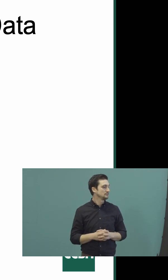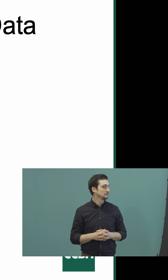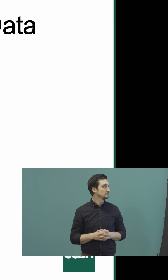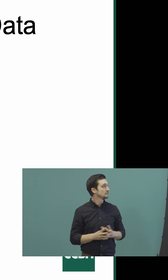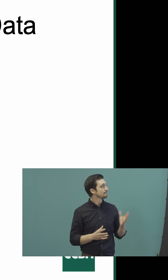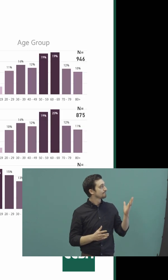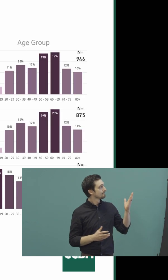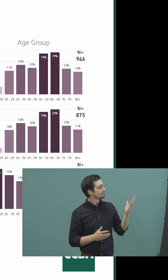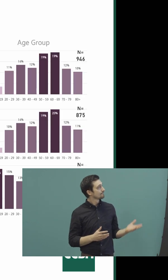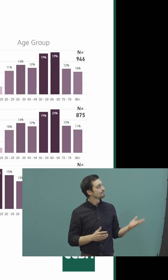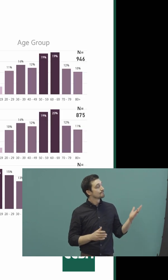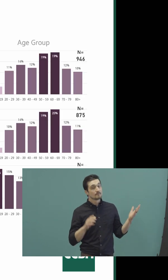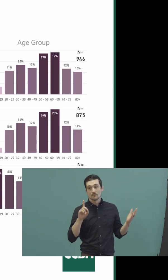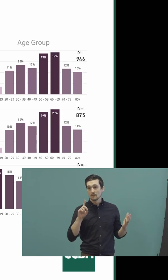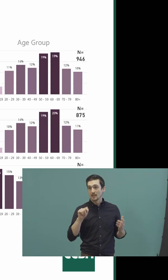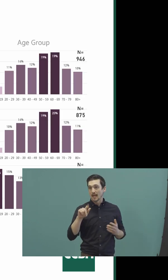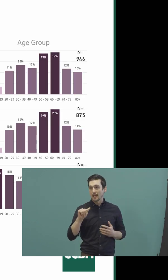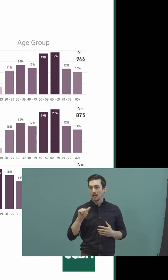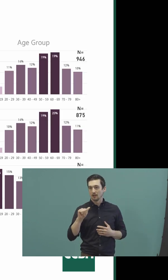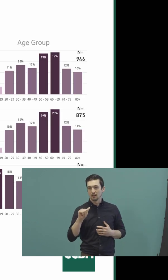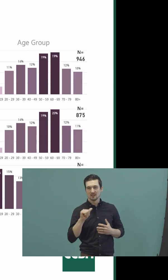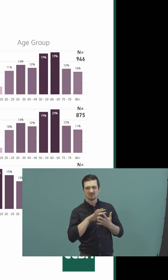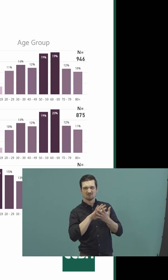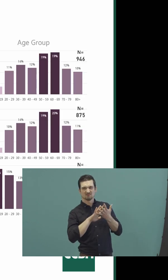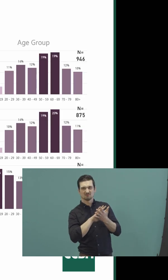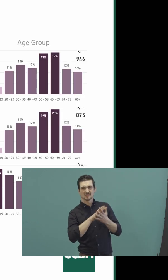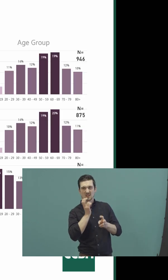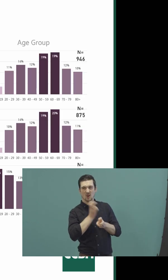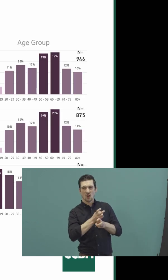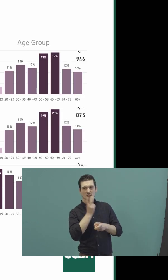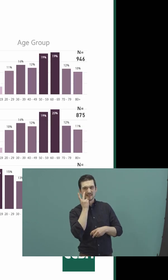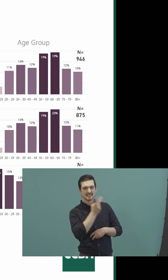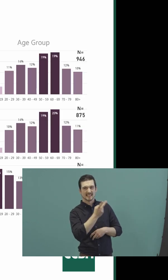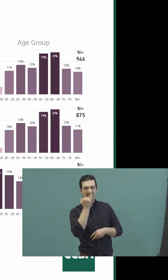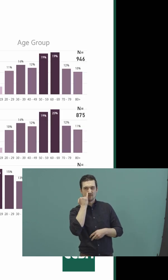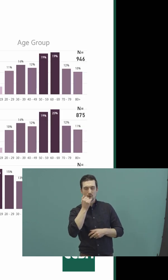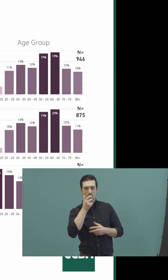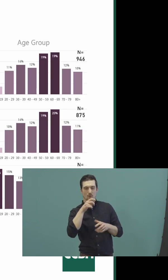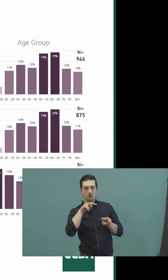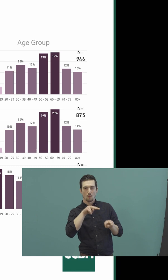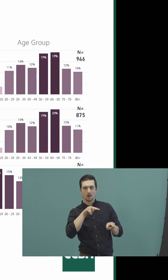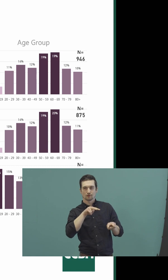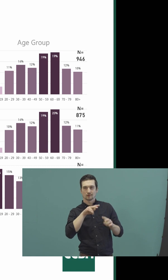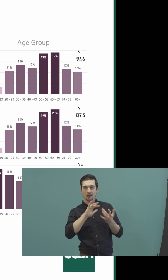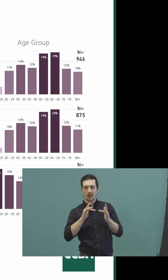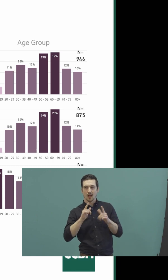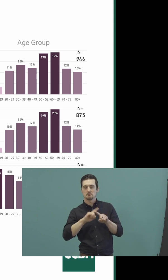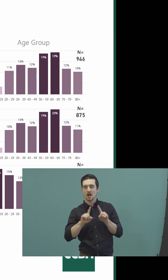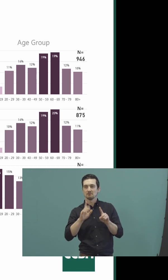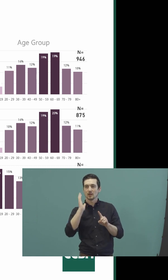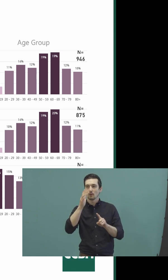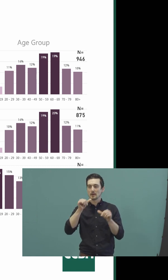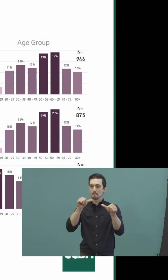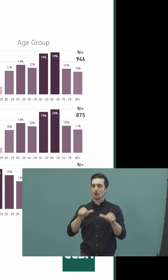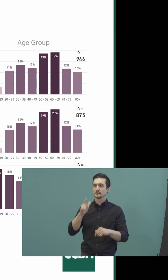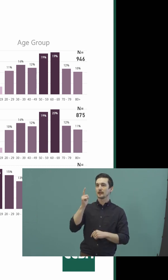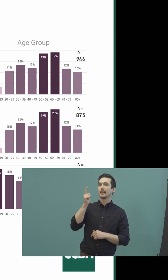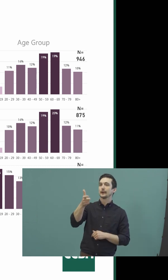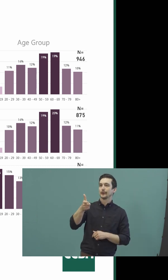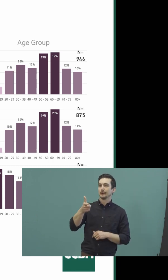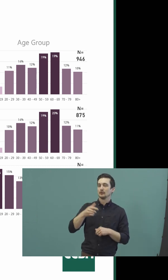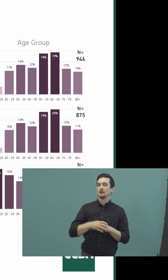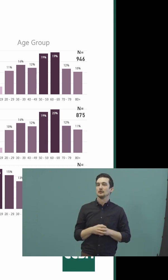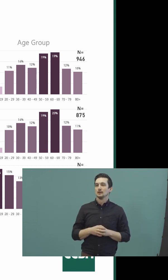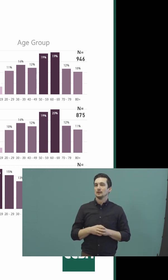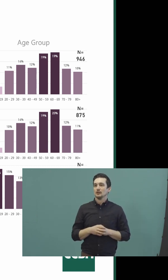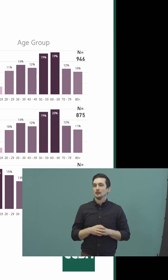These data are probably a little hard to see if you're watching online, but these will be posted on our website after the press conference.